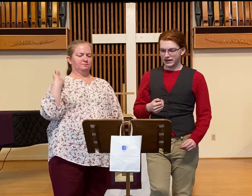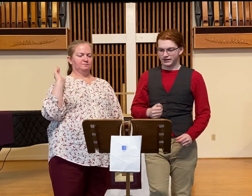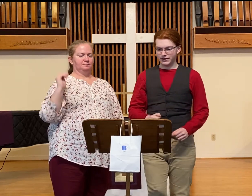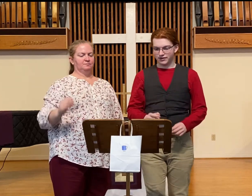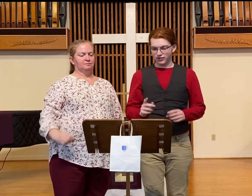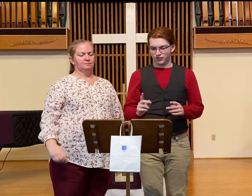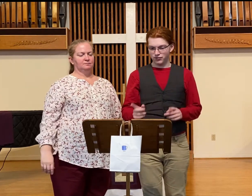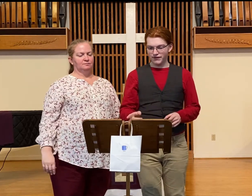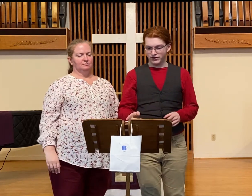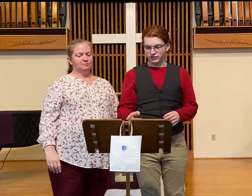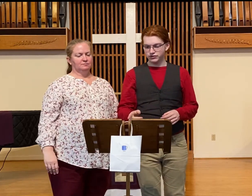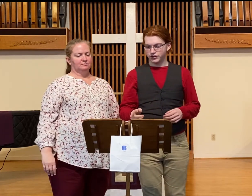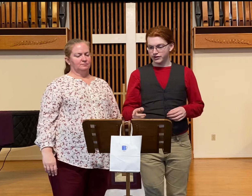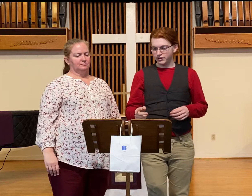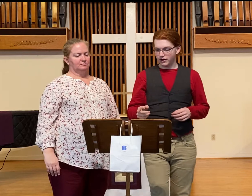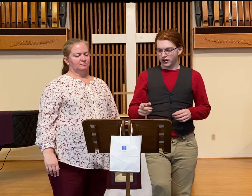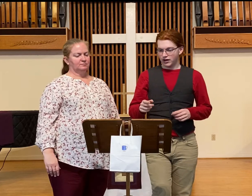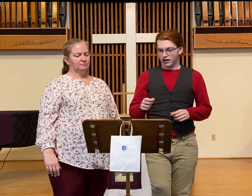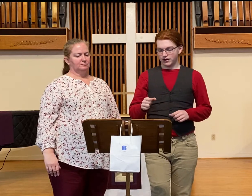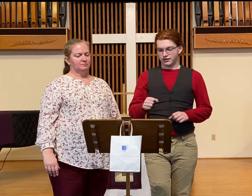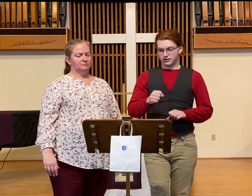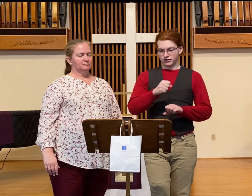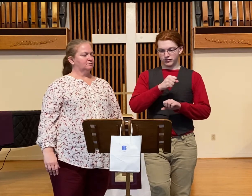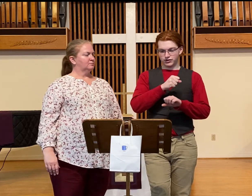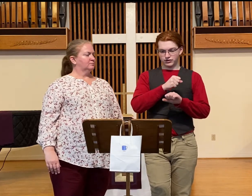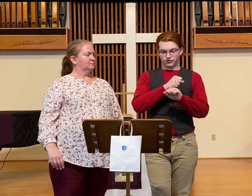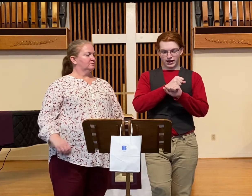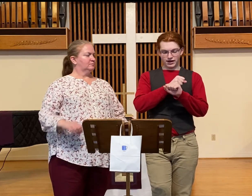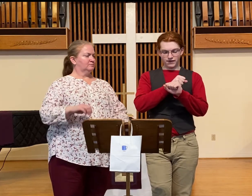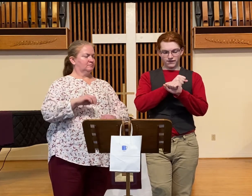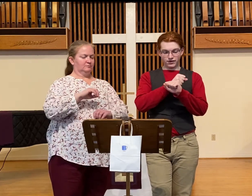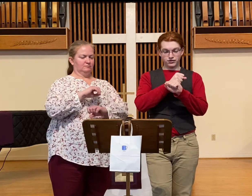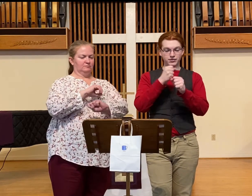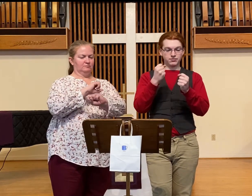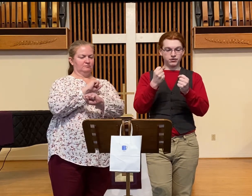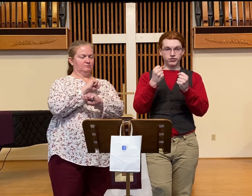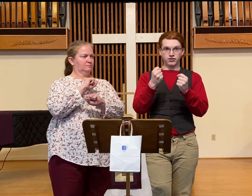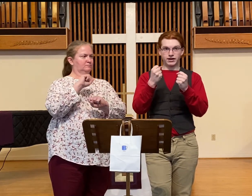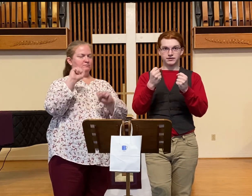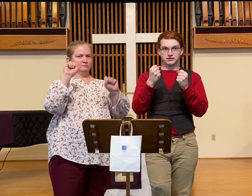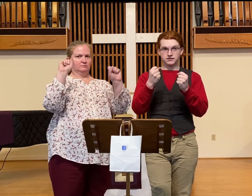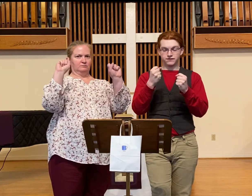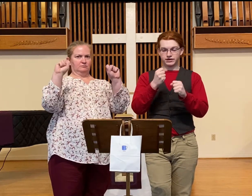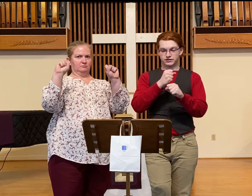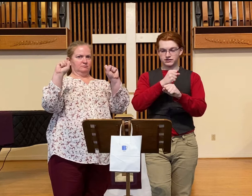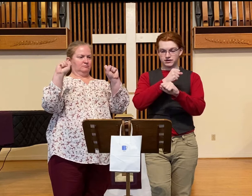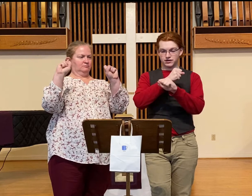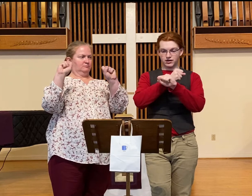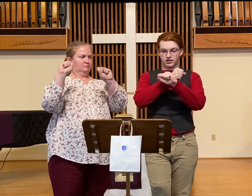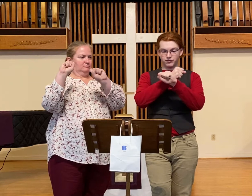then refuge, so you make both of your hands into fists, bring